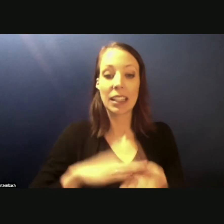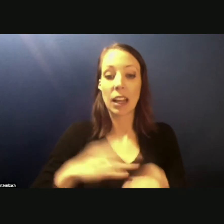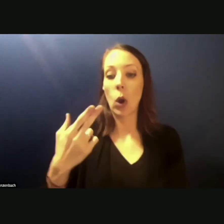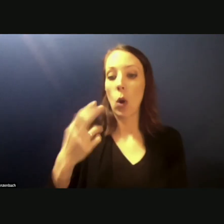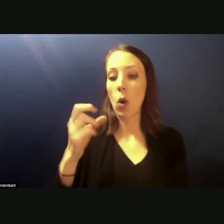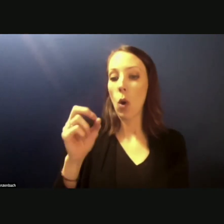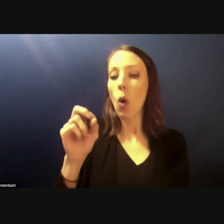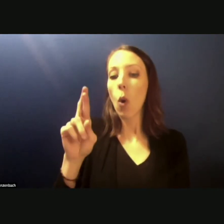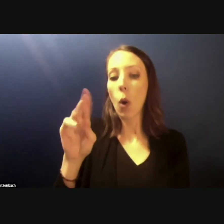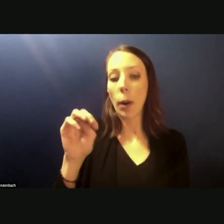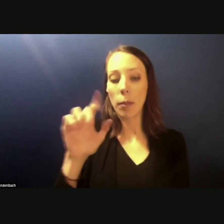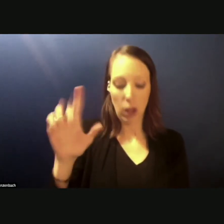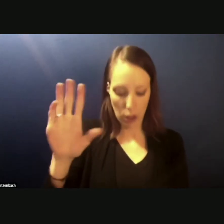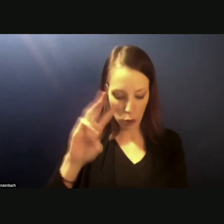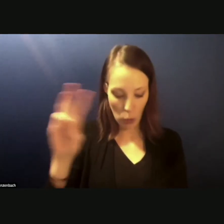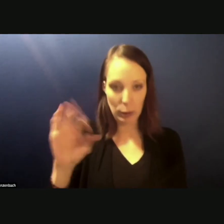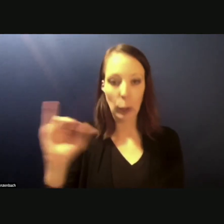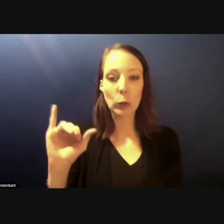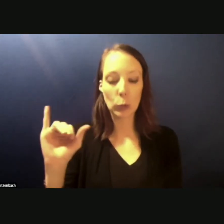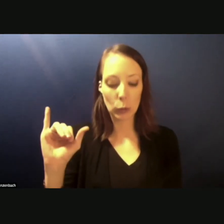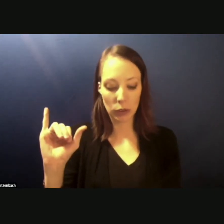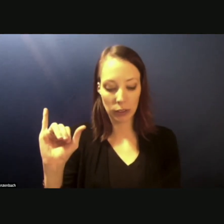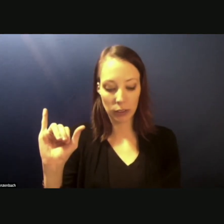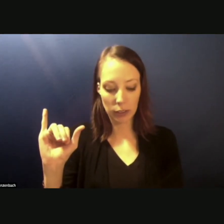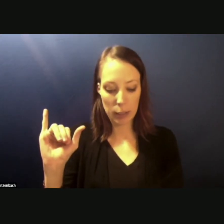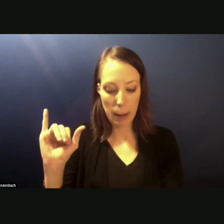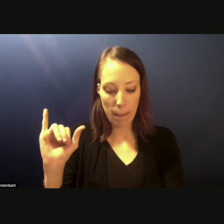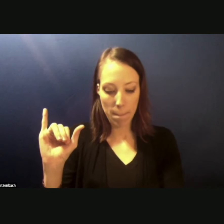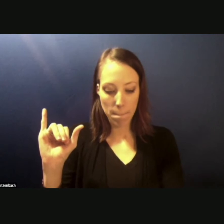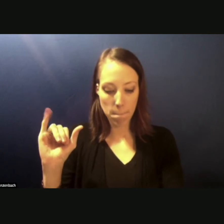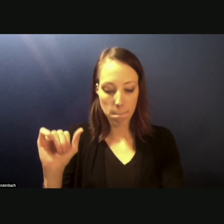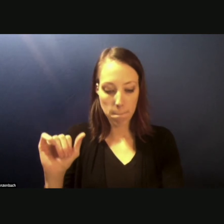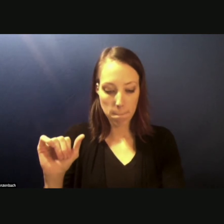as well. If you can see.